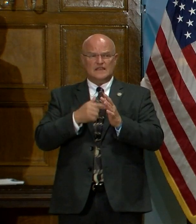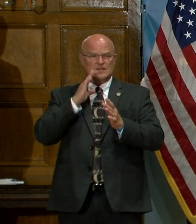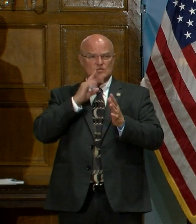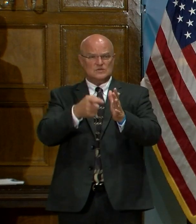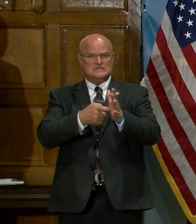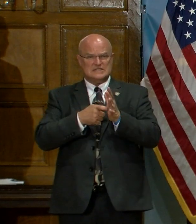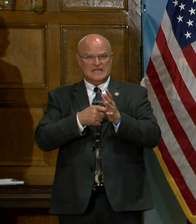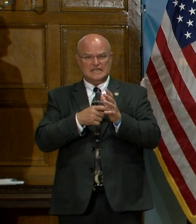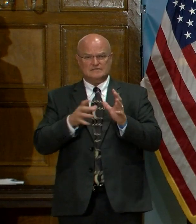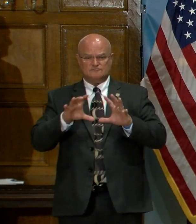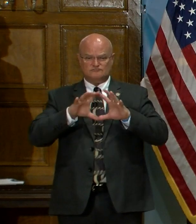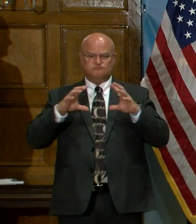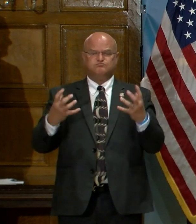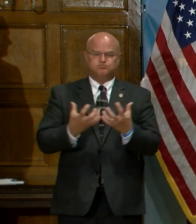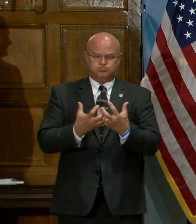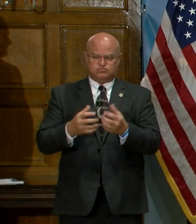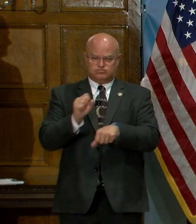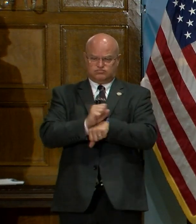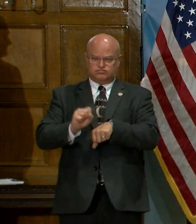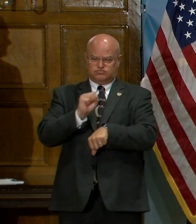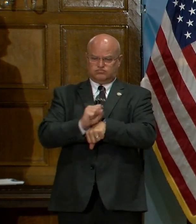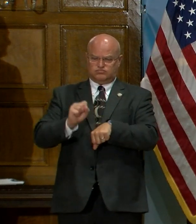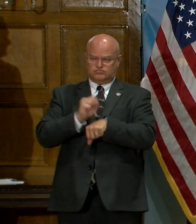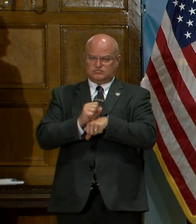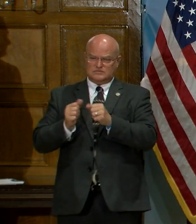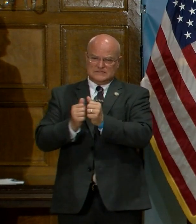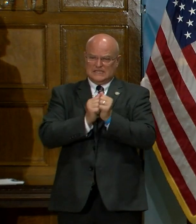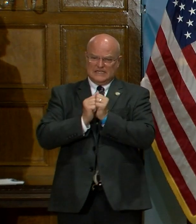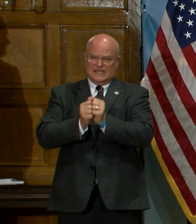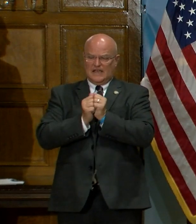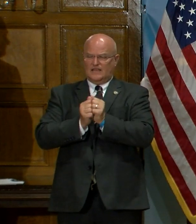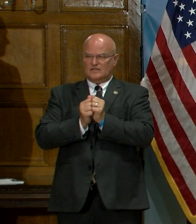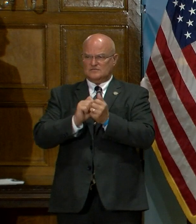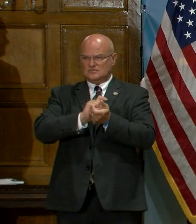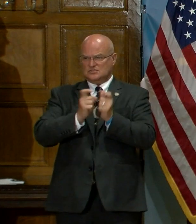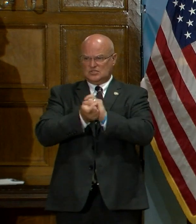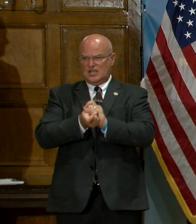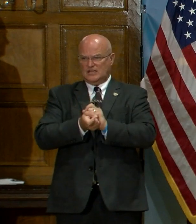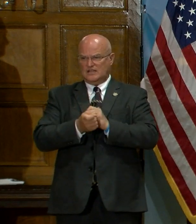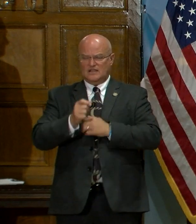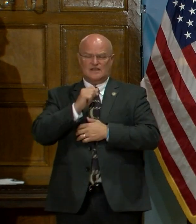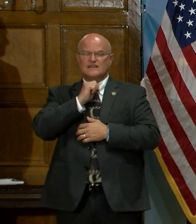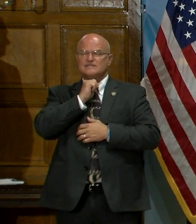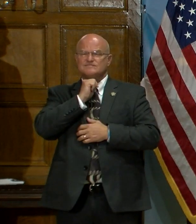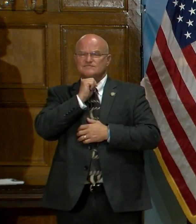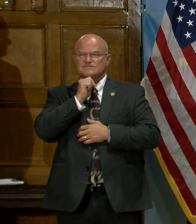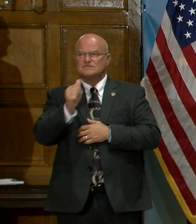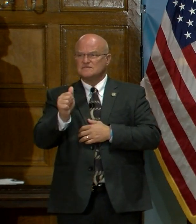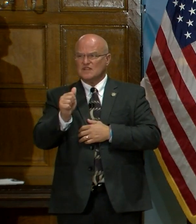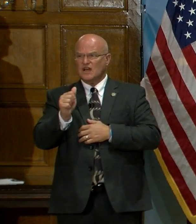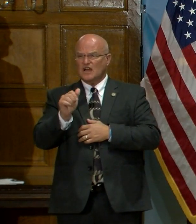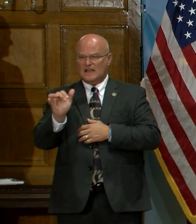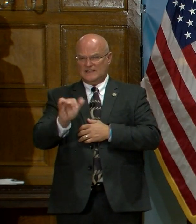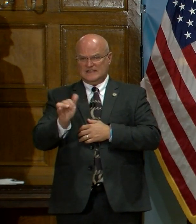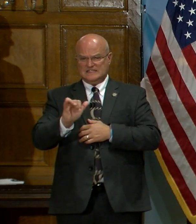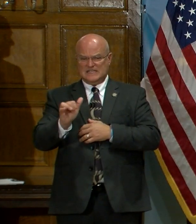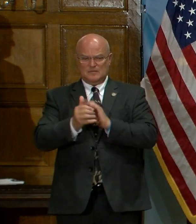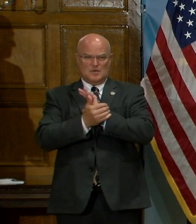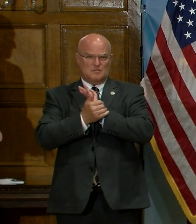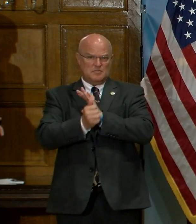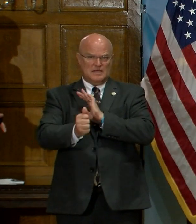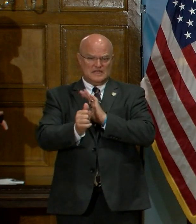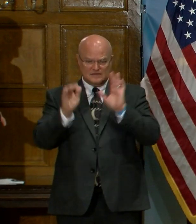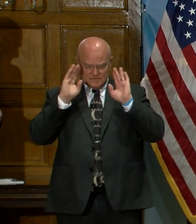going to take a collective action in order to turn this around. There's not the same ability